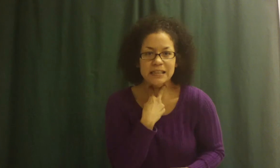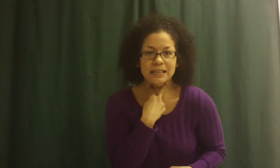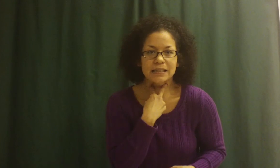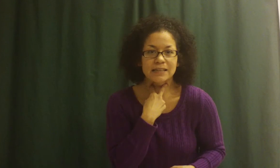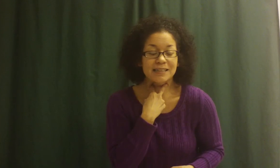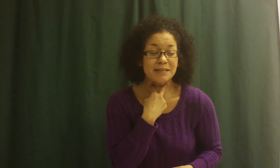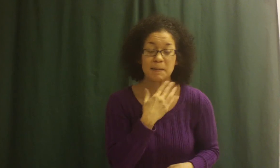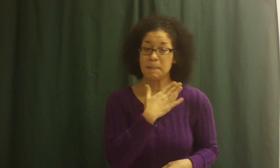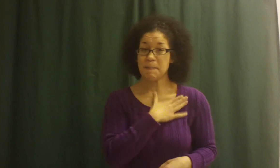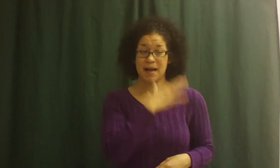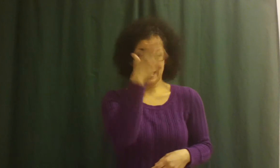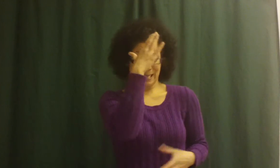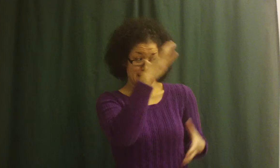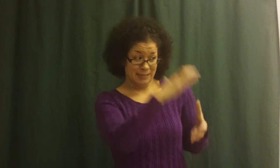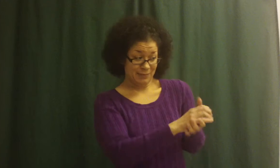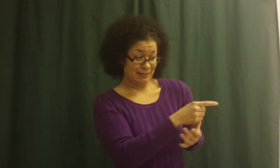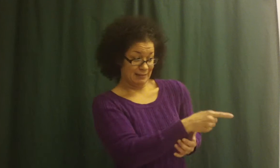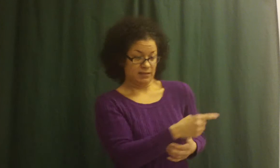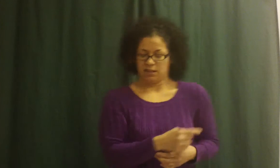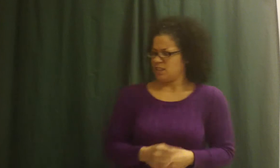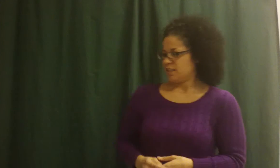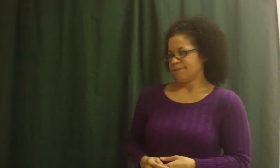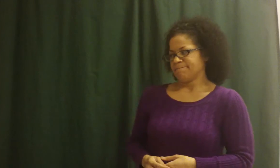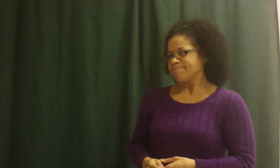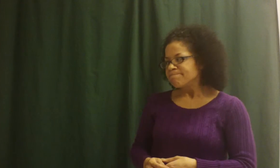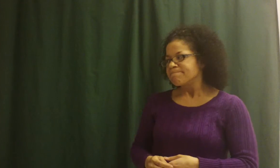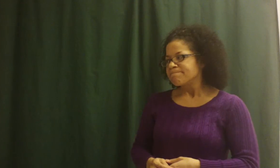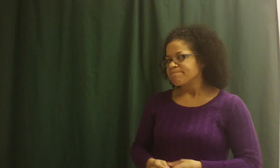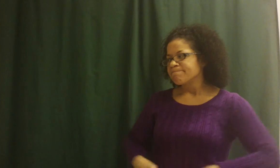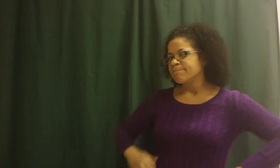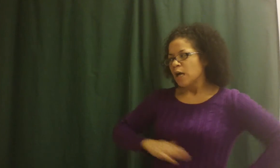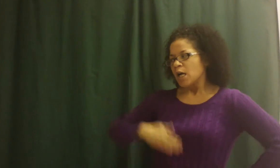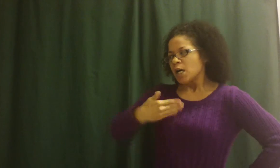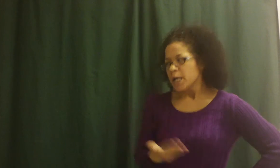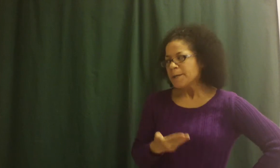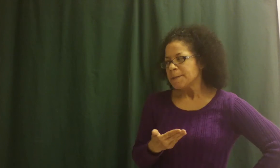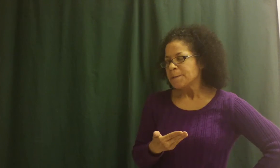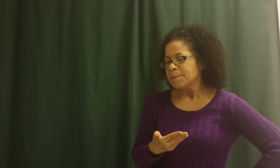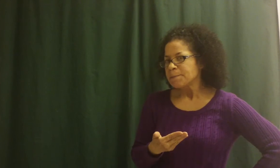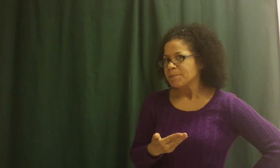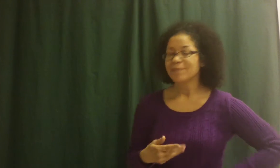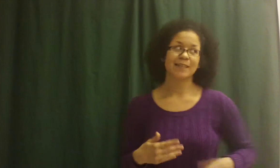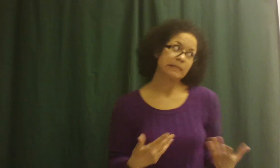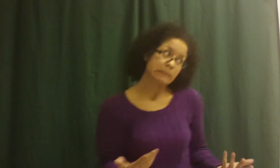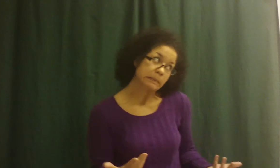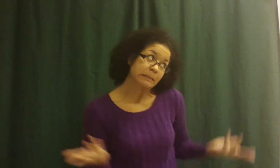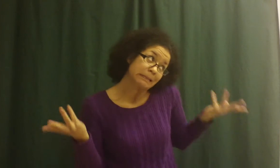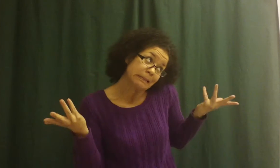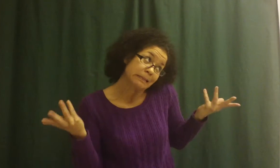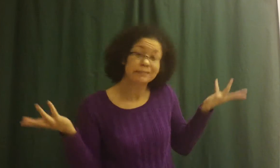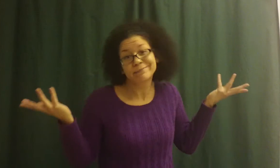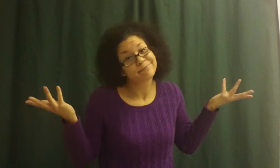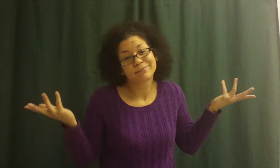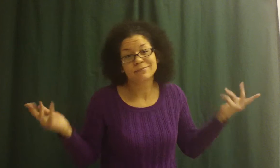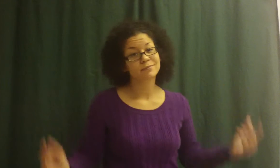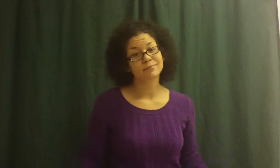me. Part of this is just if you don't have any way to get traction on packed